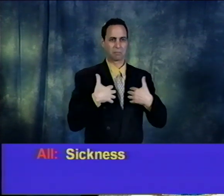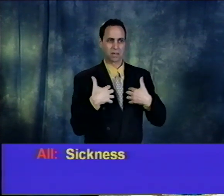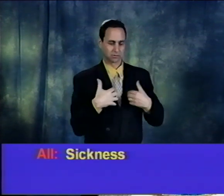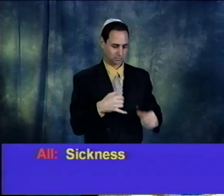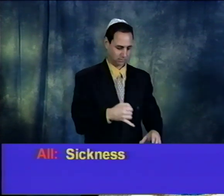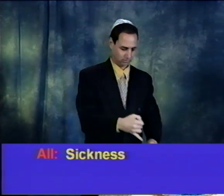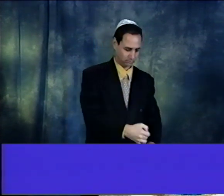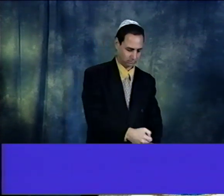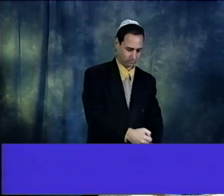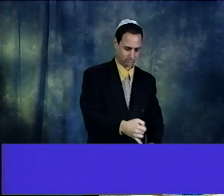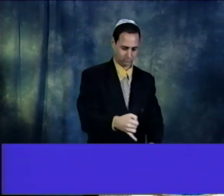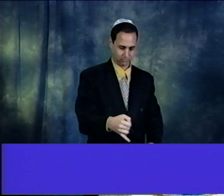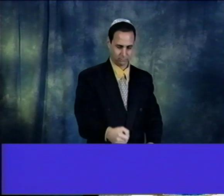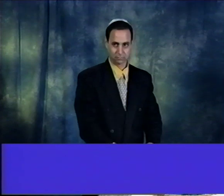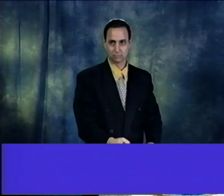Sickness.